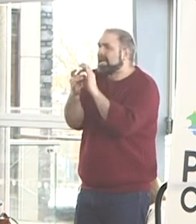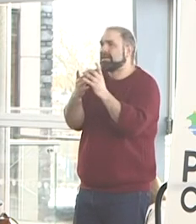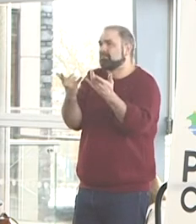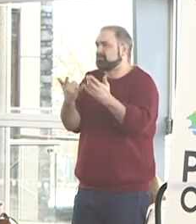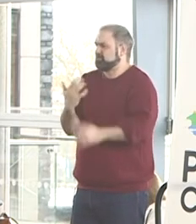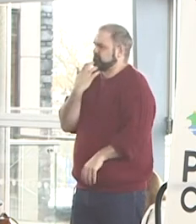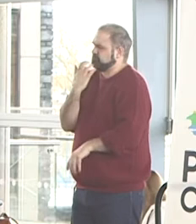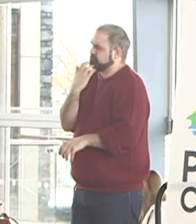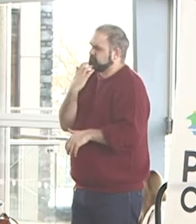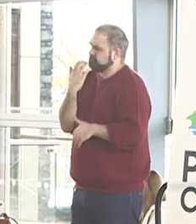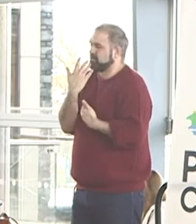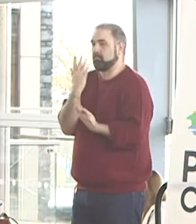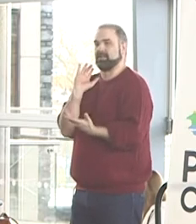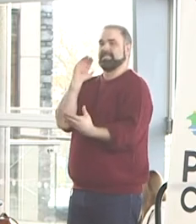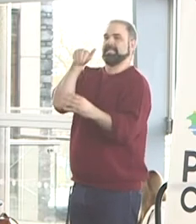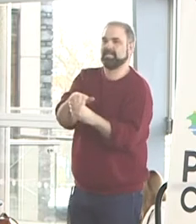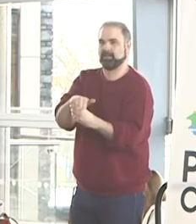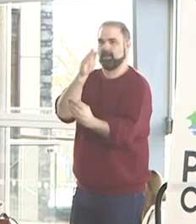and I went back and I became part of the clique.